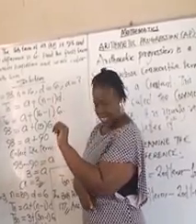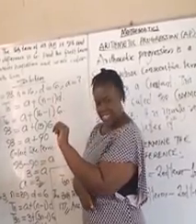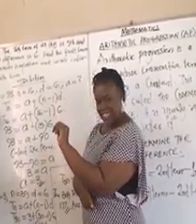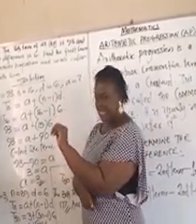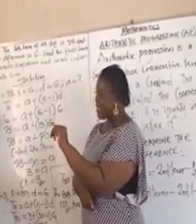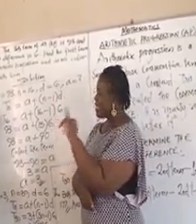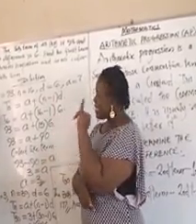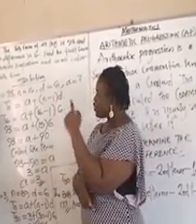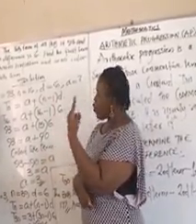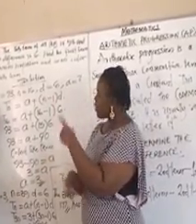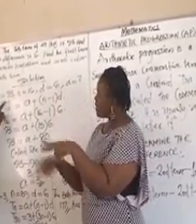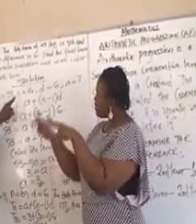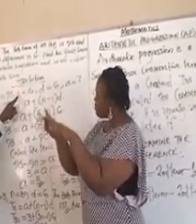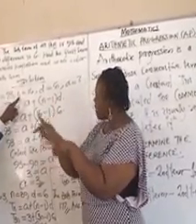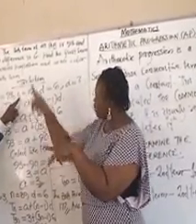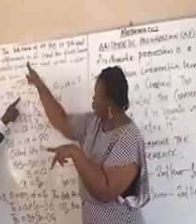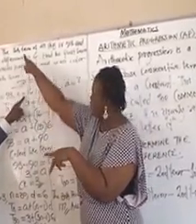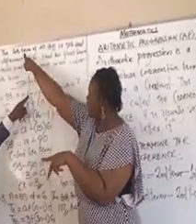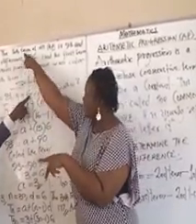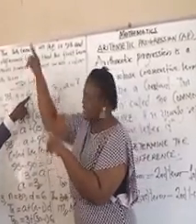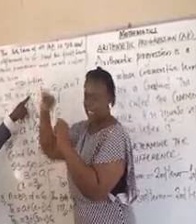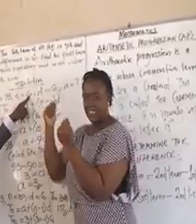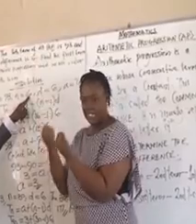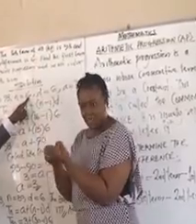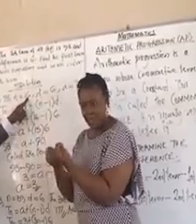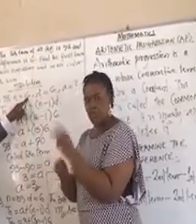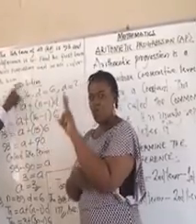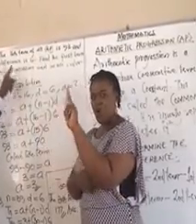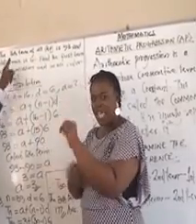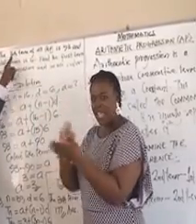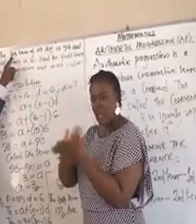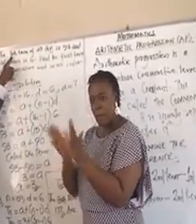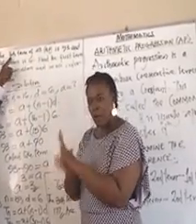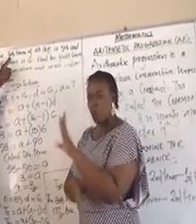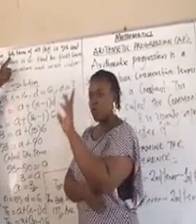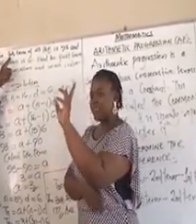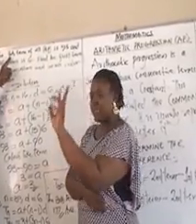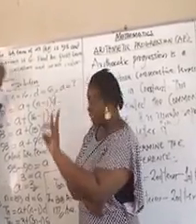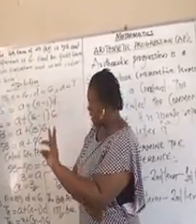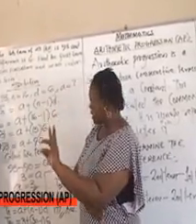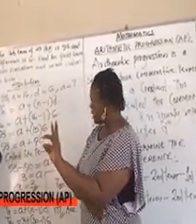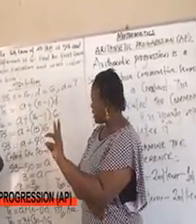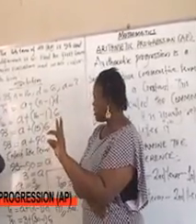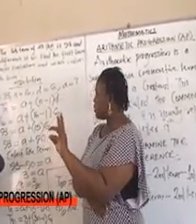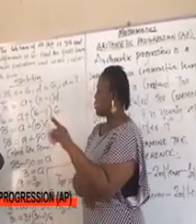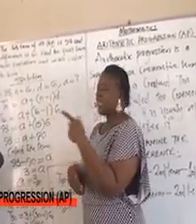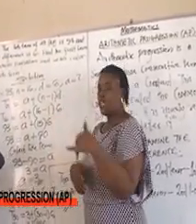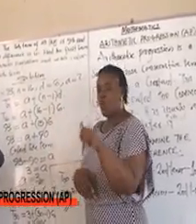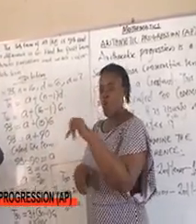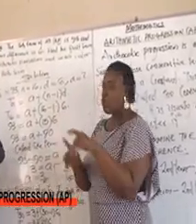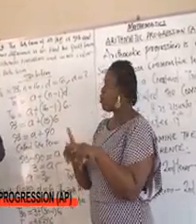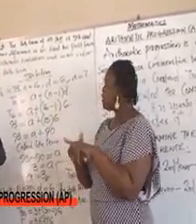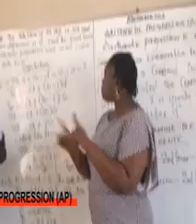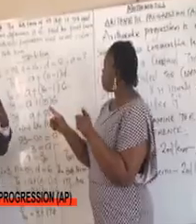value we have for our formula. So therefore, n becomes what? 16 is given from the question. The common difference,